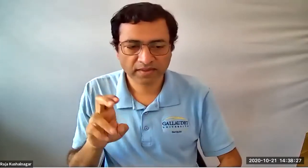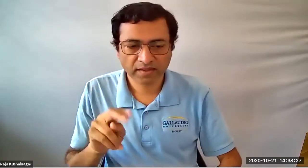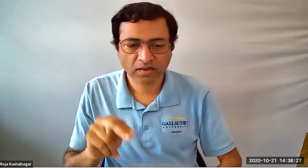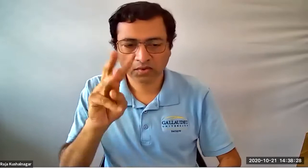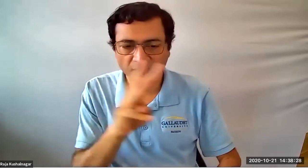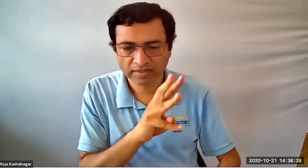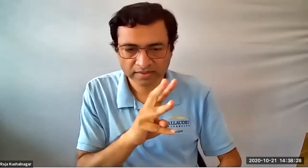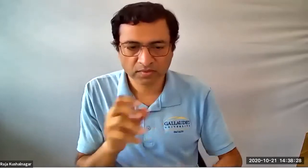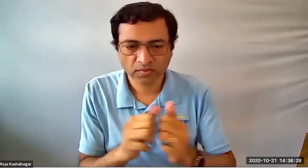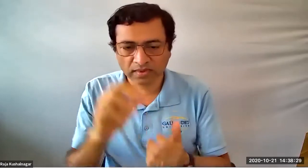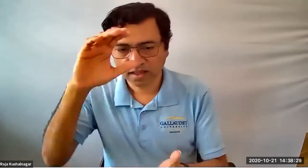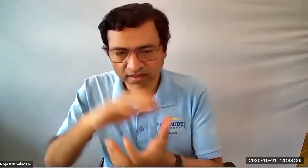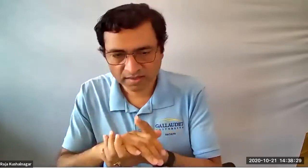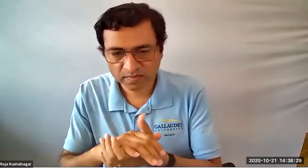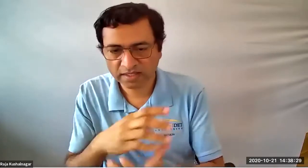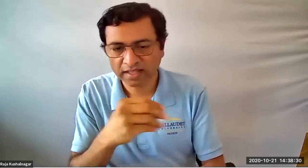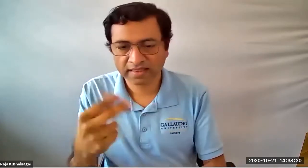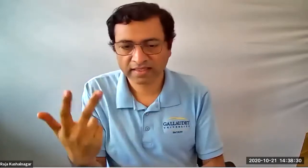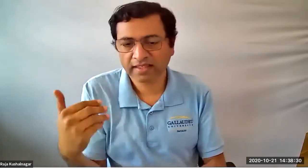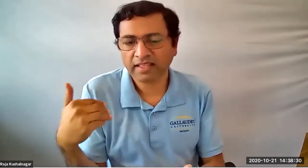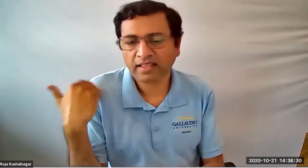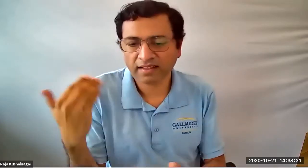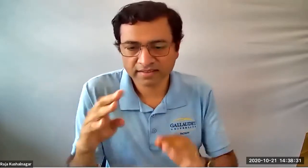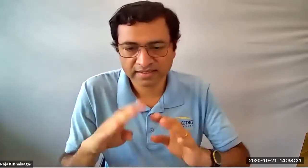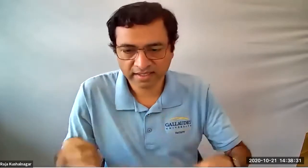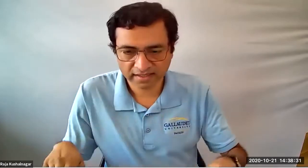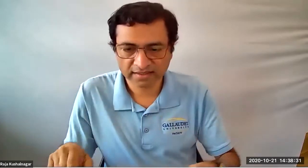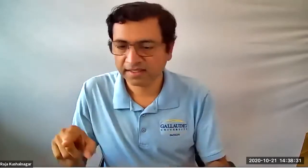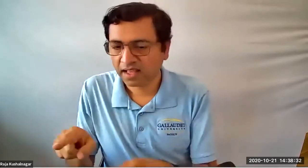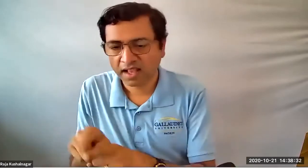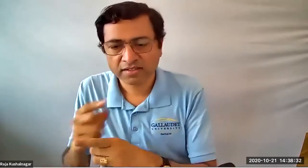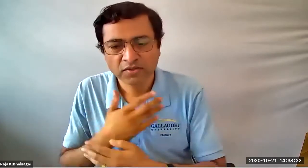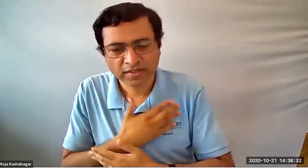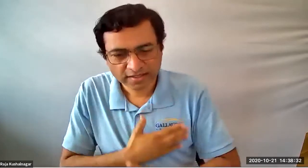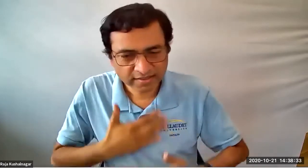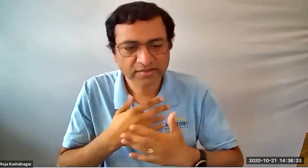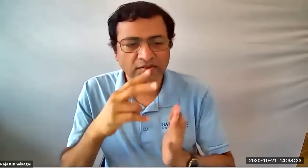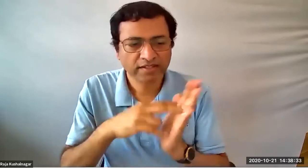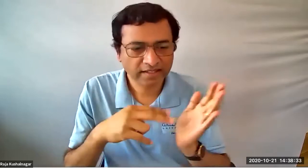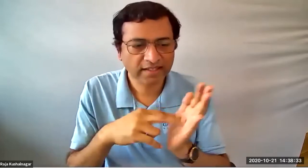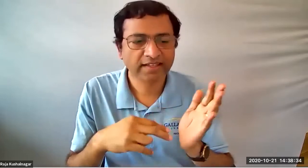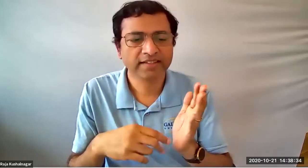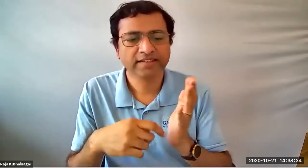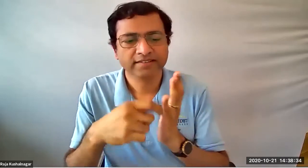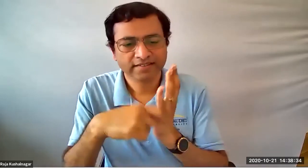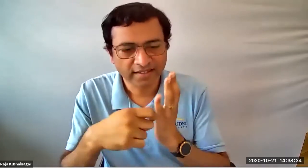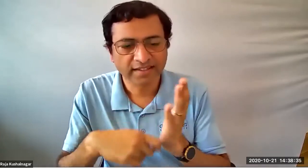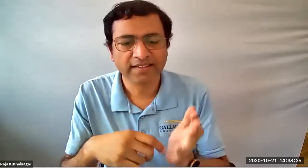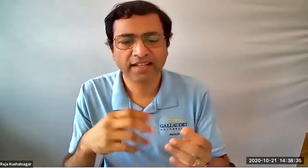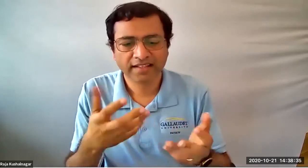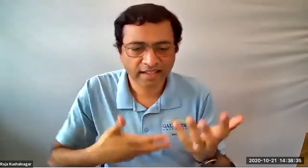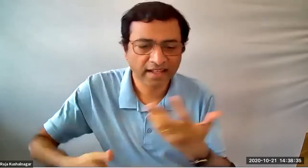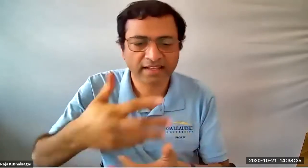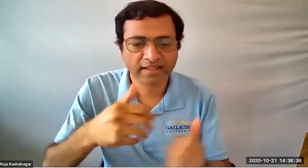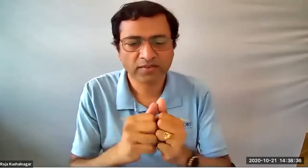from Chicago, and she can often be found exploring the beauty of the Pacific Northwest with her husband and 3 young children.